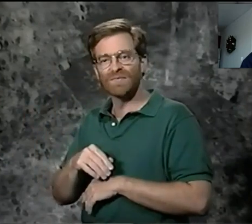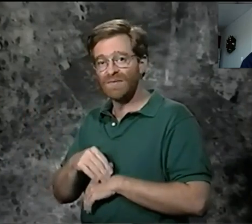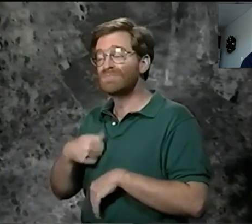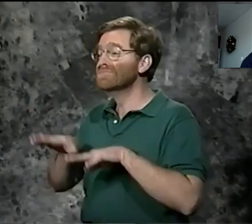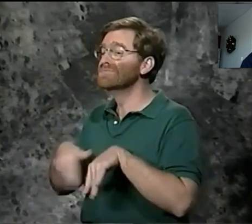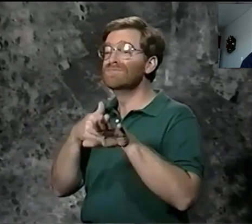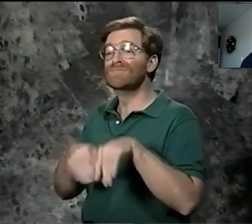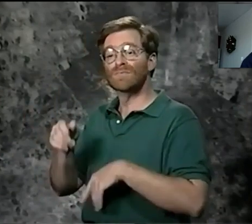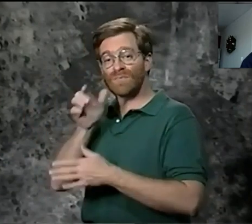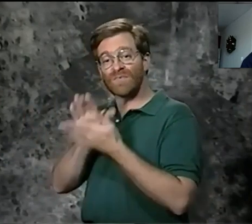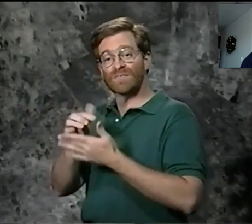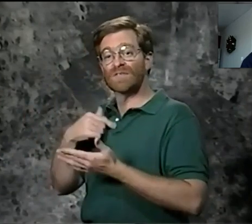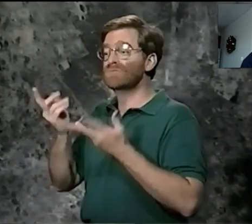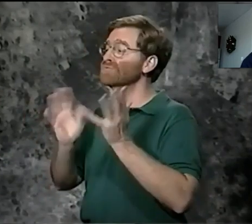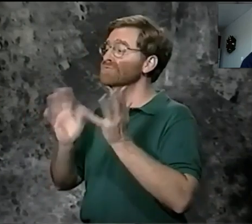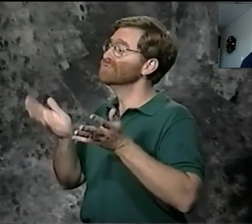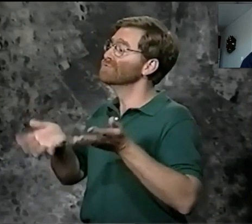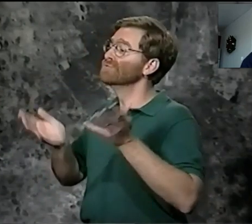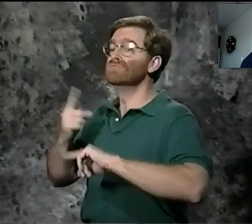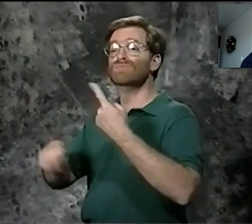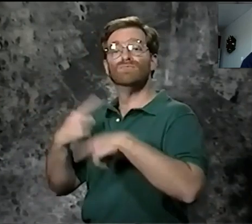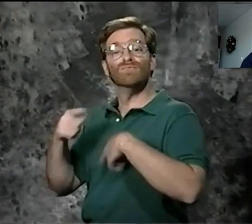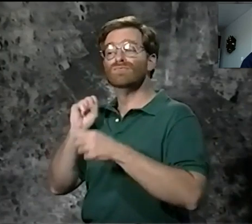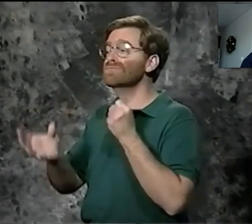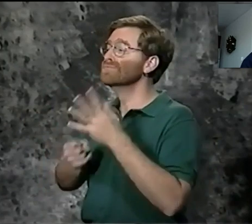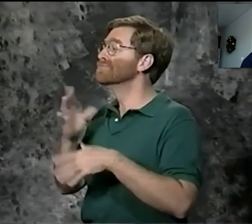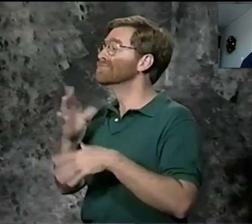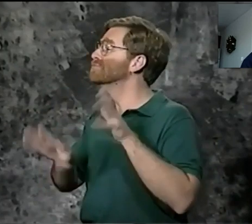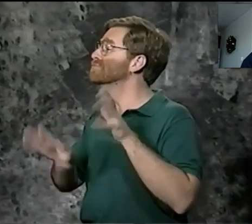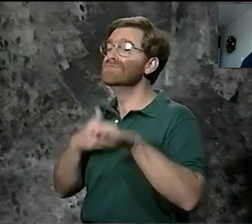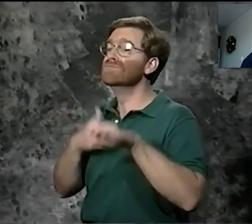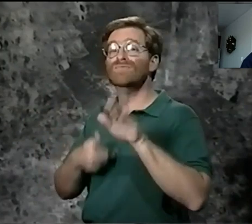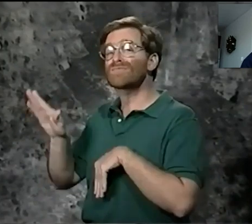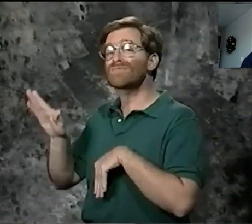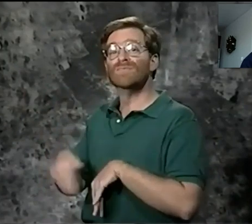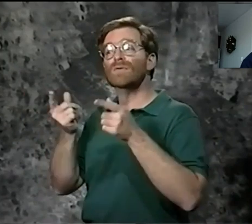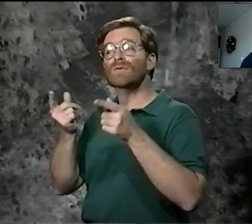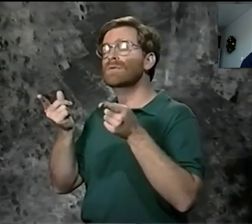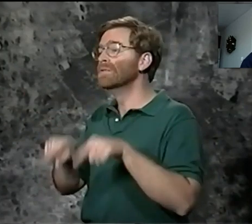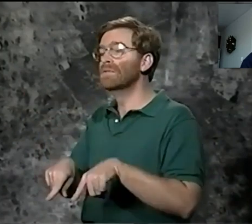restaurants. We're walking, exploring, chatting, signing.